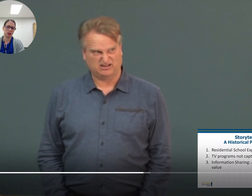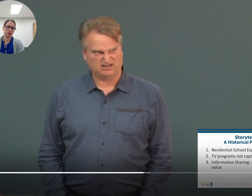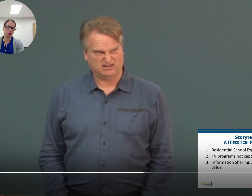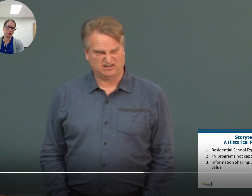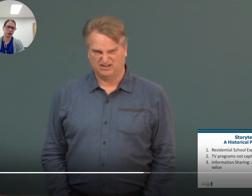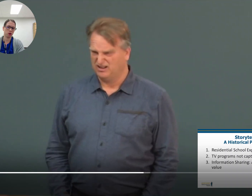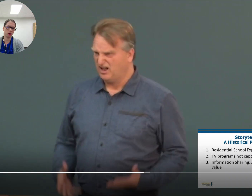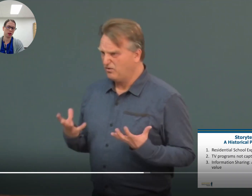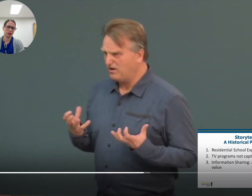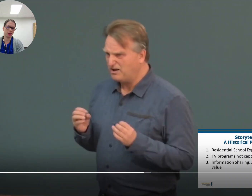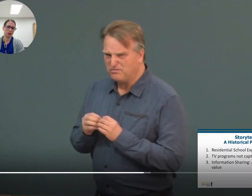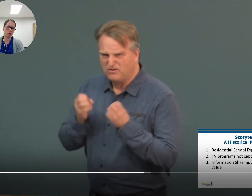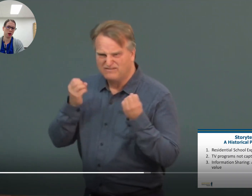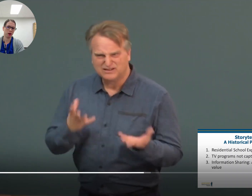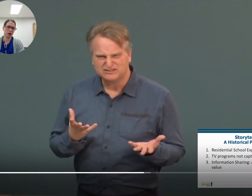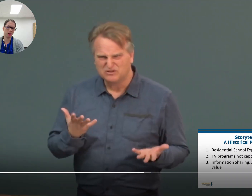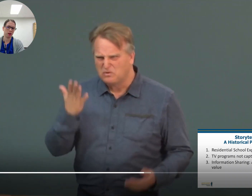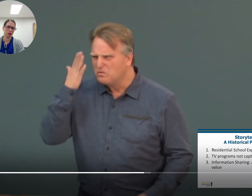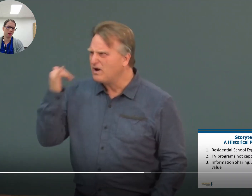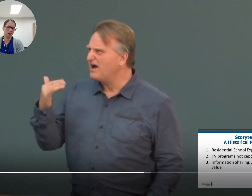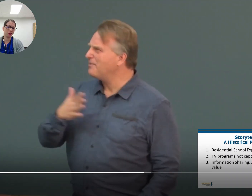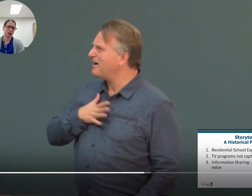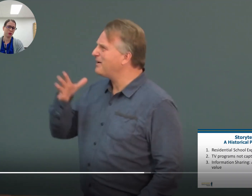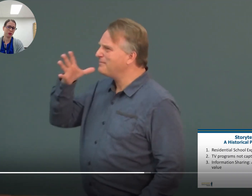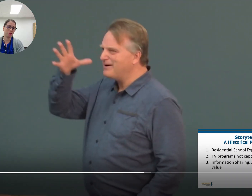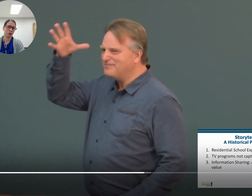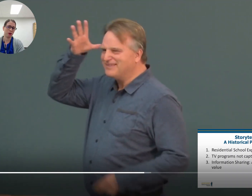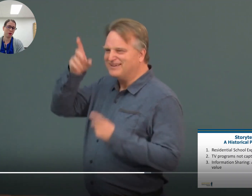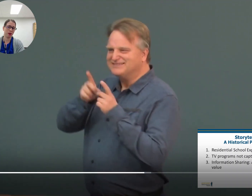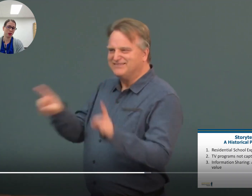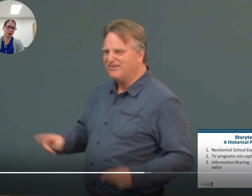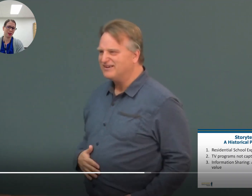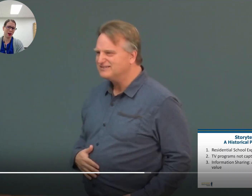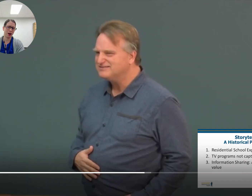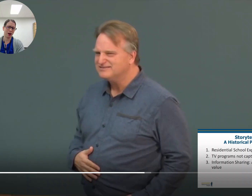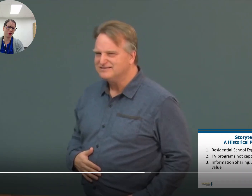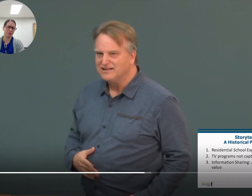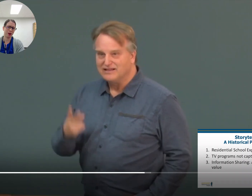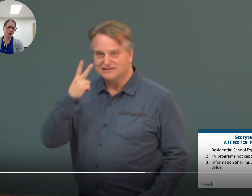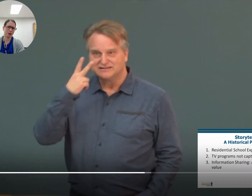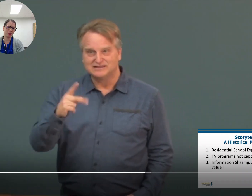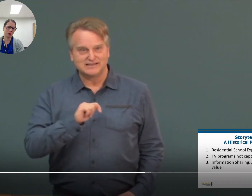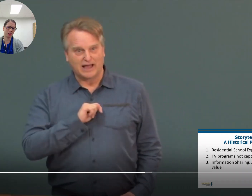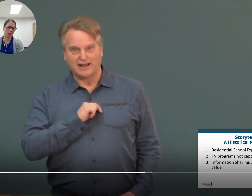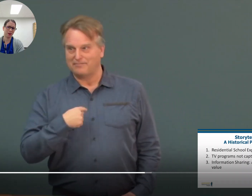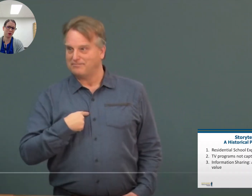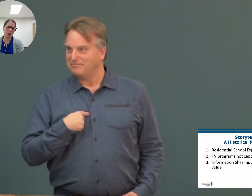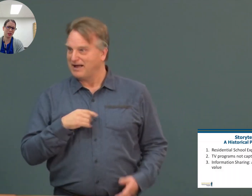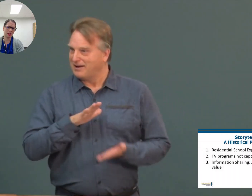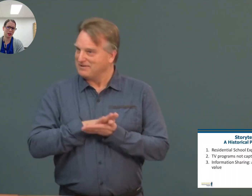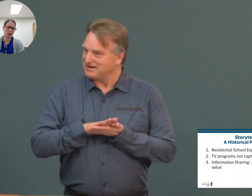other anymore, and daddy's going bye bye. The deaf child wants out more information than that. Why are their parents divorcing? They have no idea.